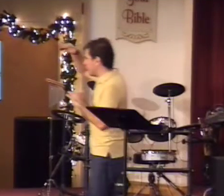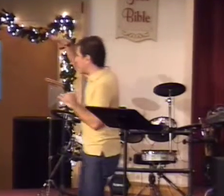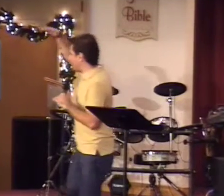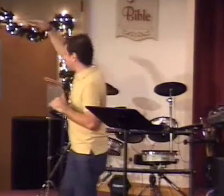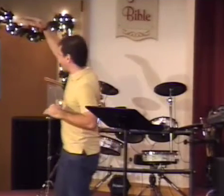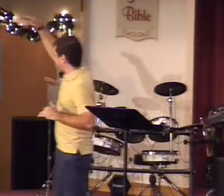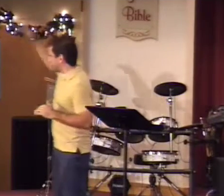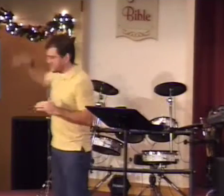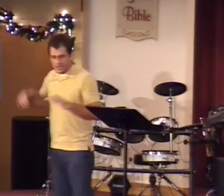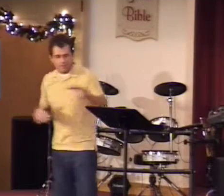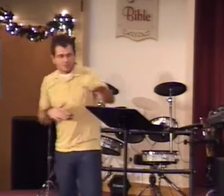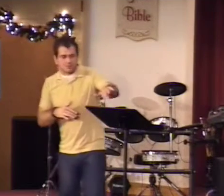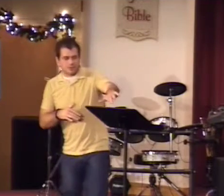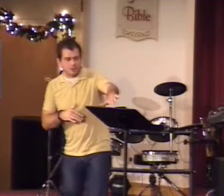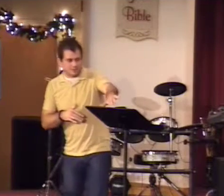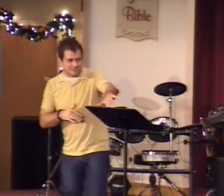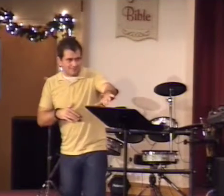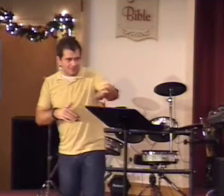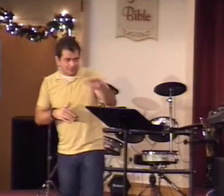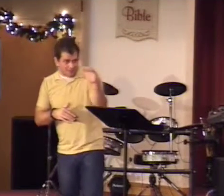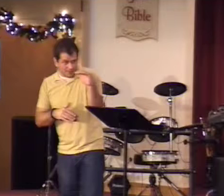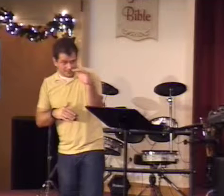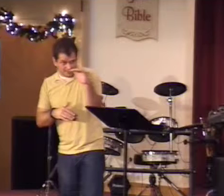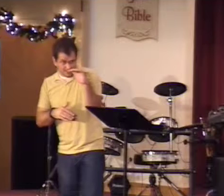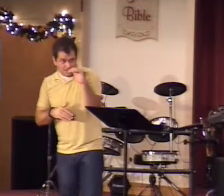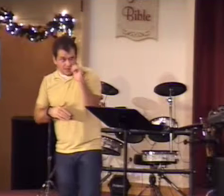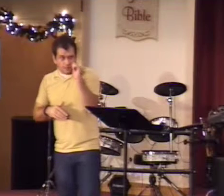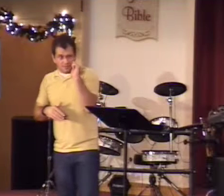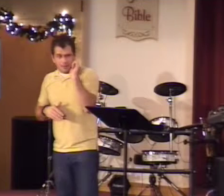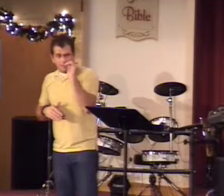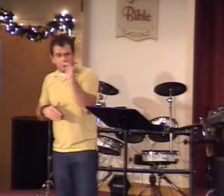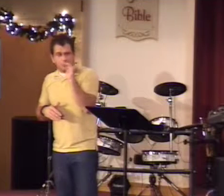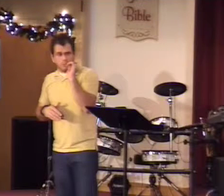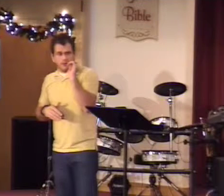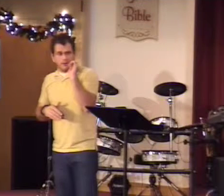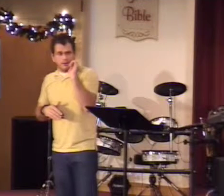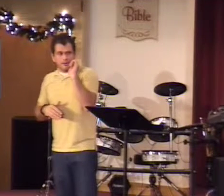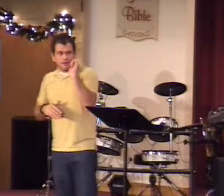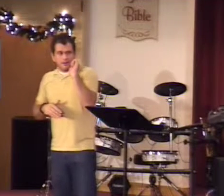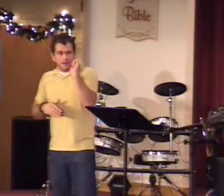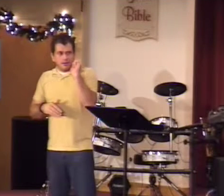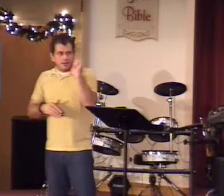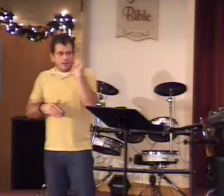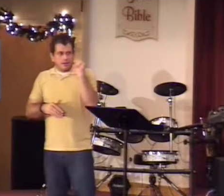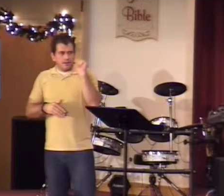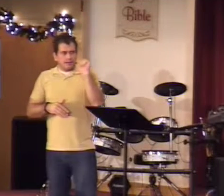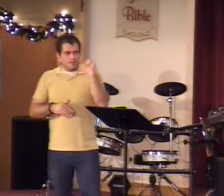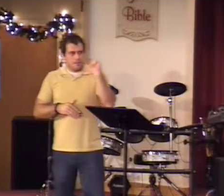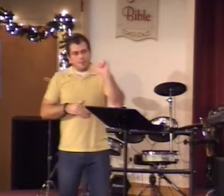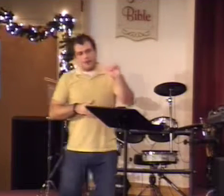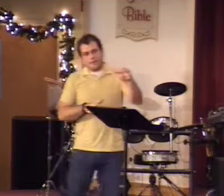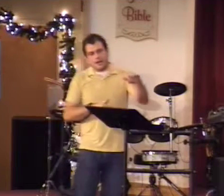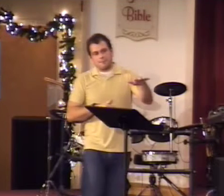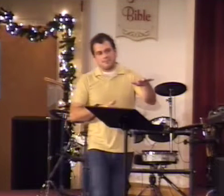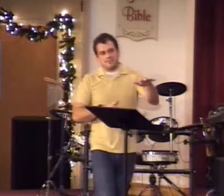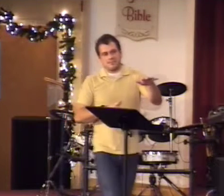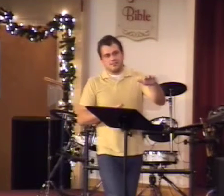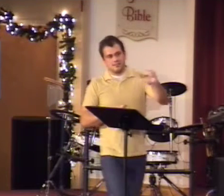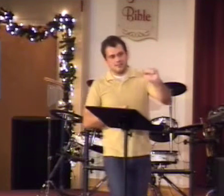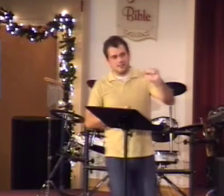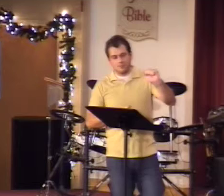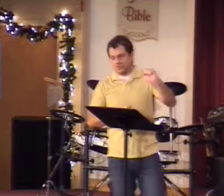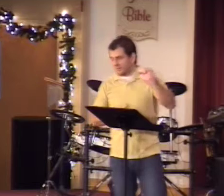I in no way feel like I figured this out, but this was the closest I felt to coming to this, was that moment where no matter what